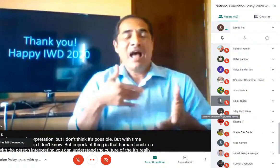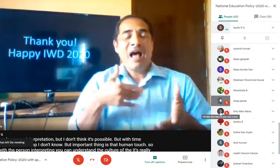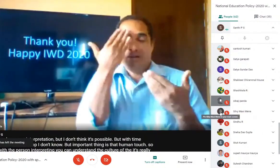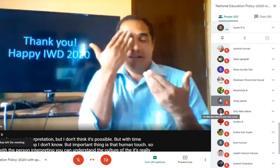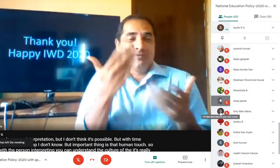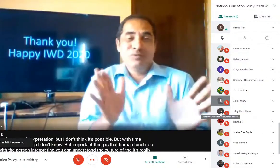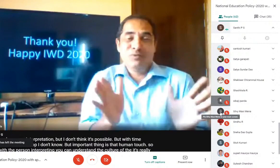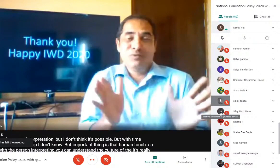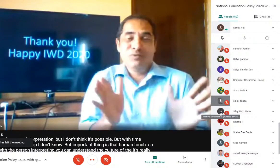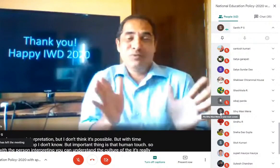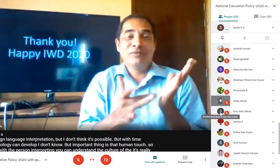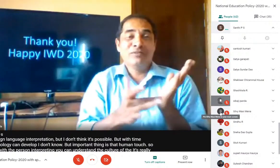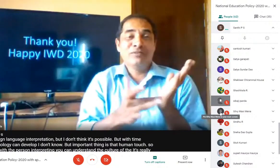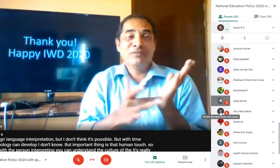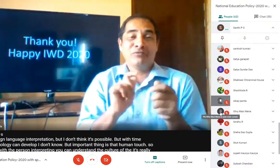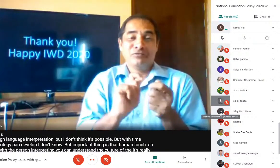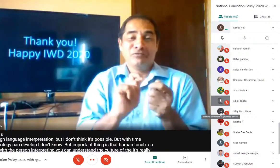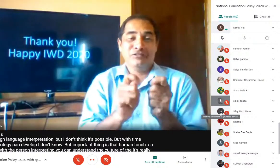the interpretation will be possible.